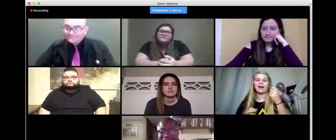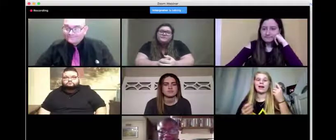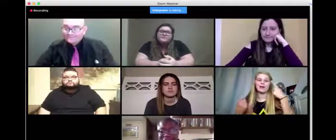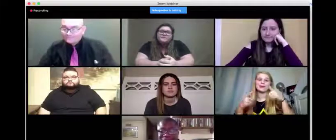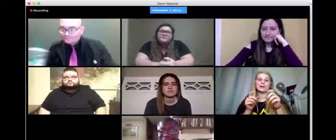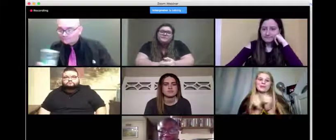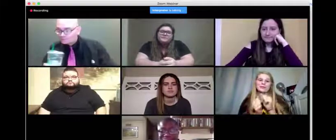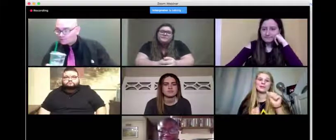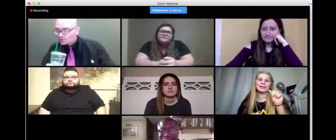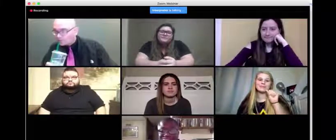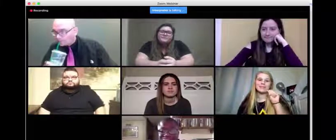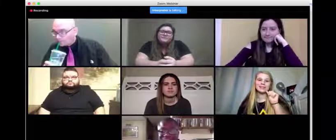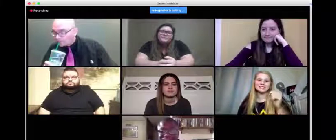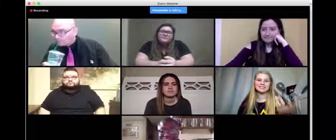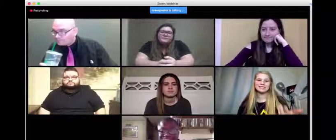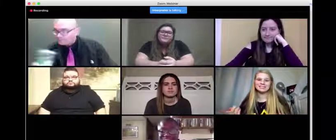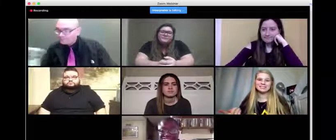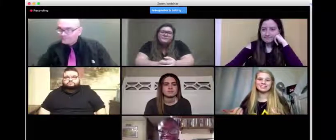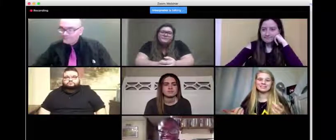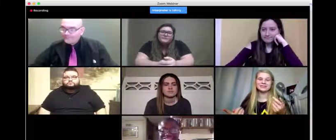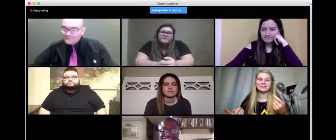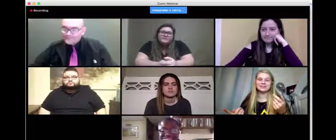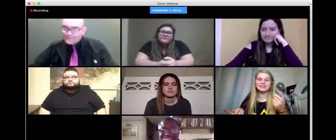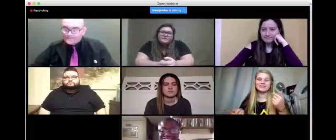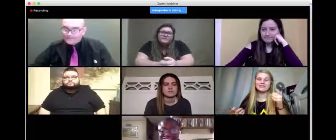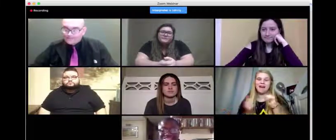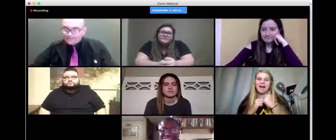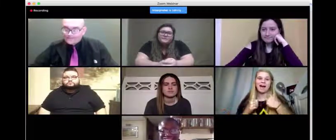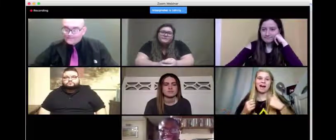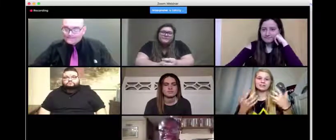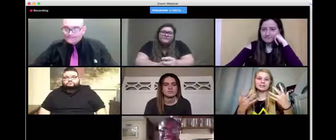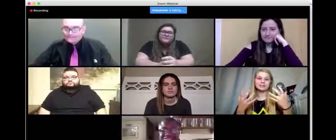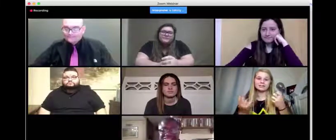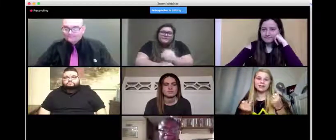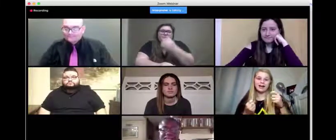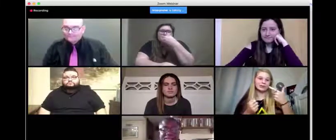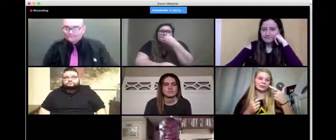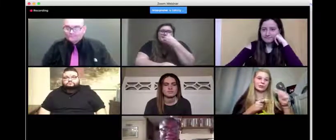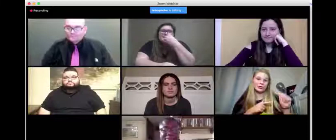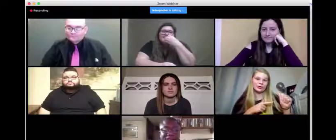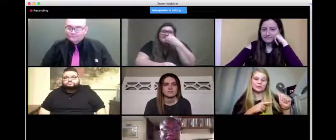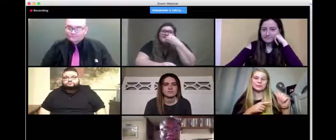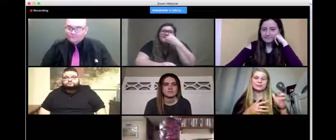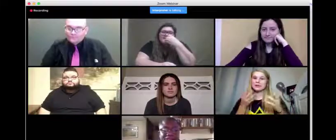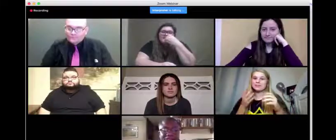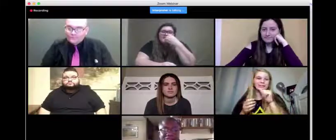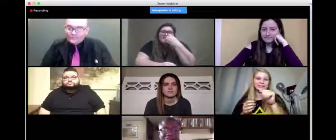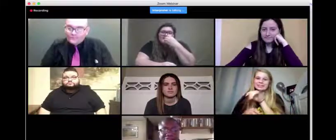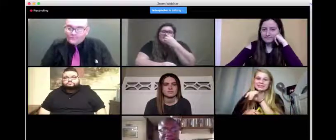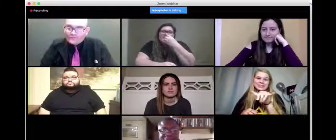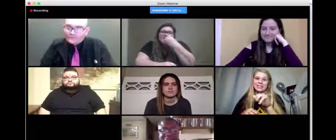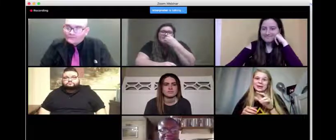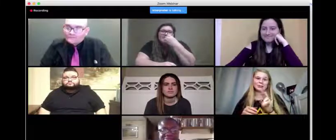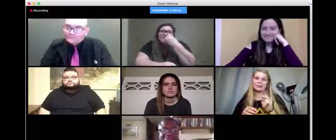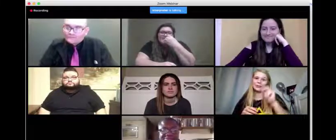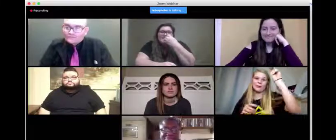Yeah, I sign in Georgia, but it's not the same as in the North. We have different signs, and deaf people